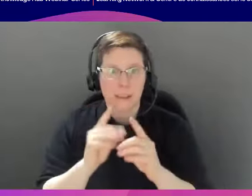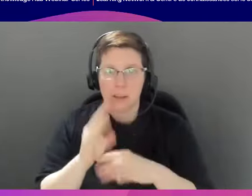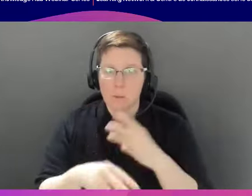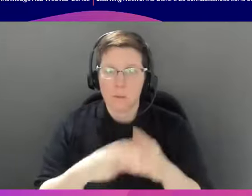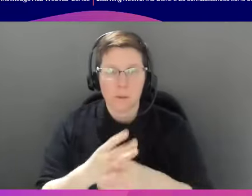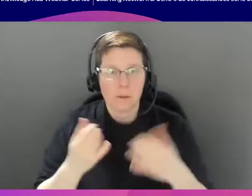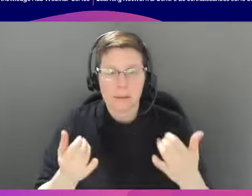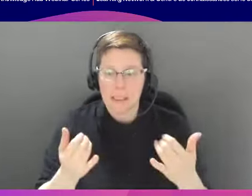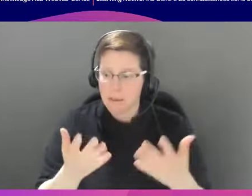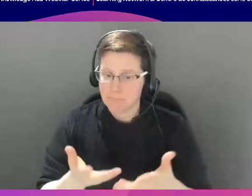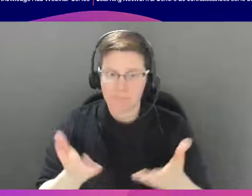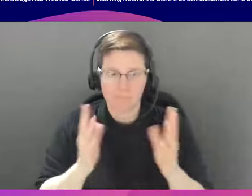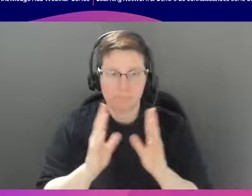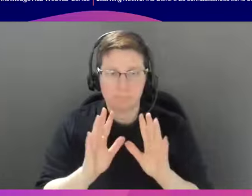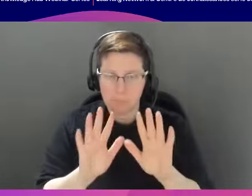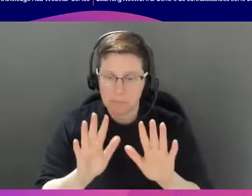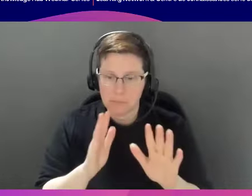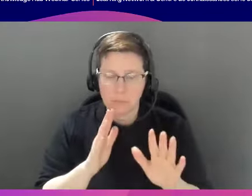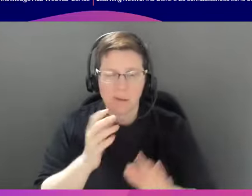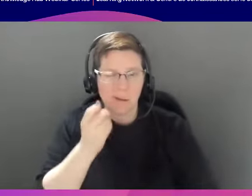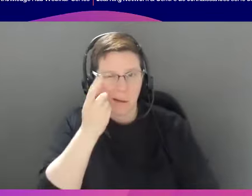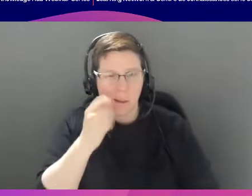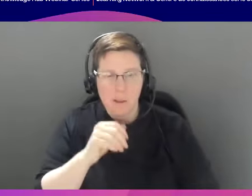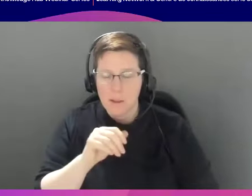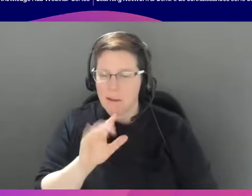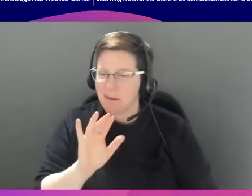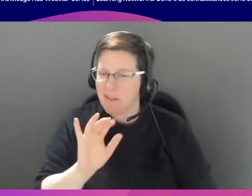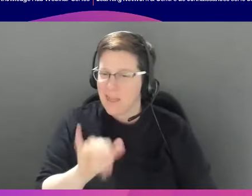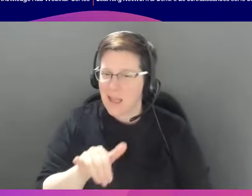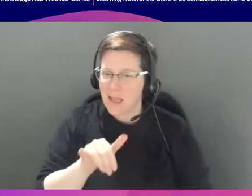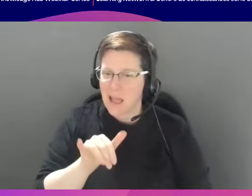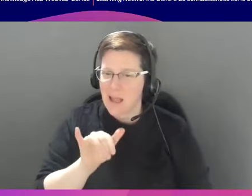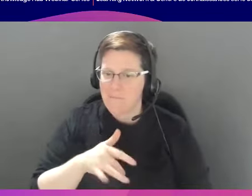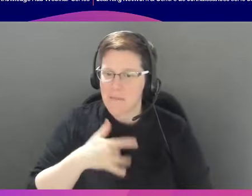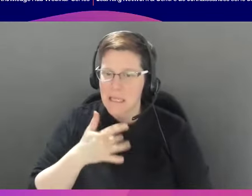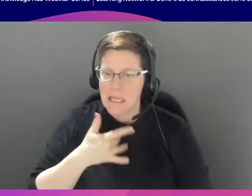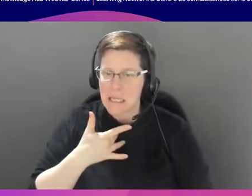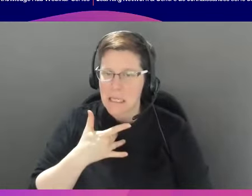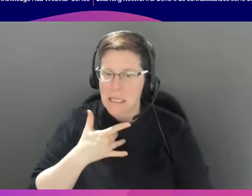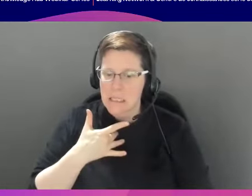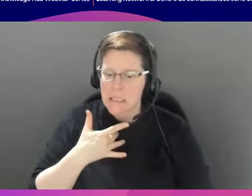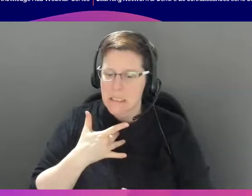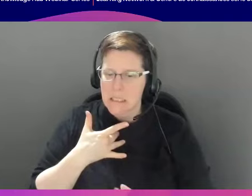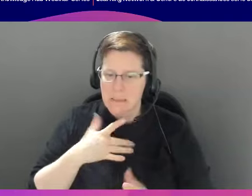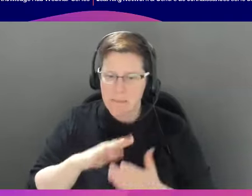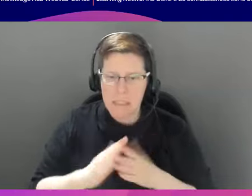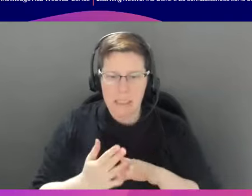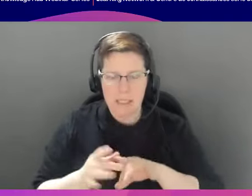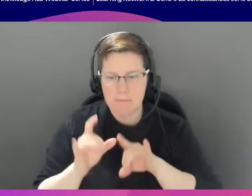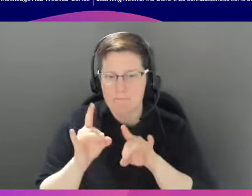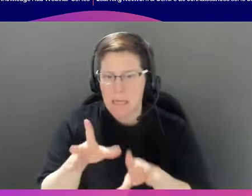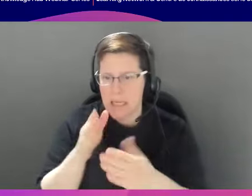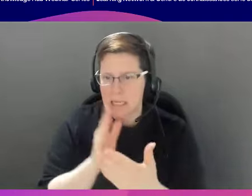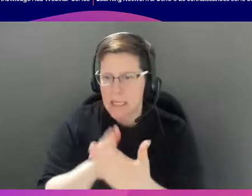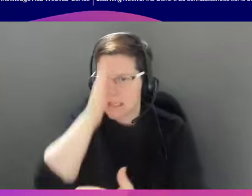in which they reside in. However, they do not translate that feeling into hatred of men. and they don't translate